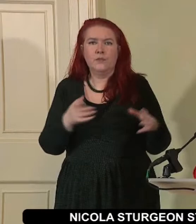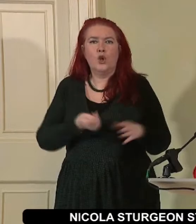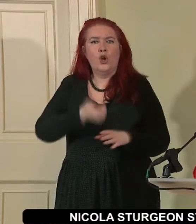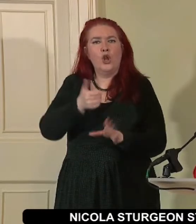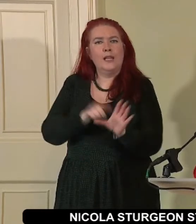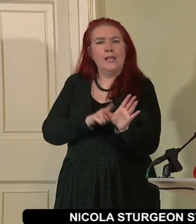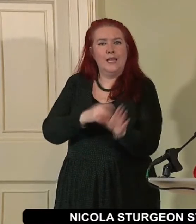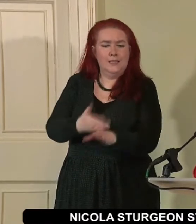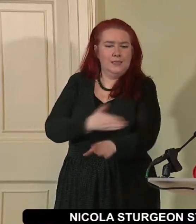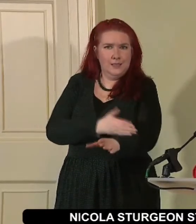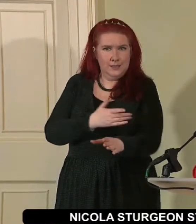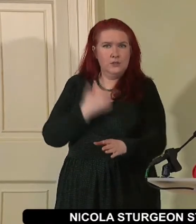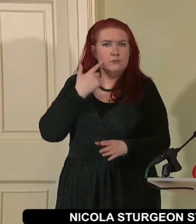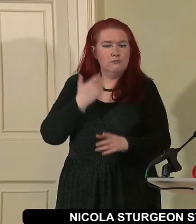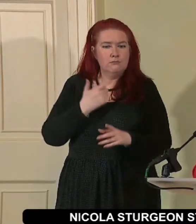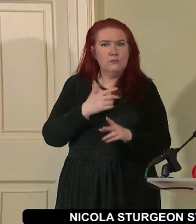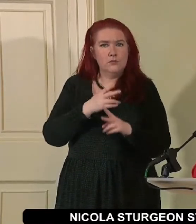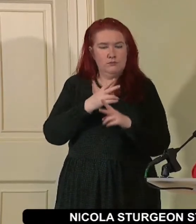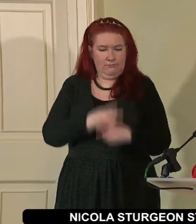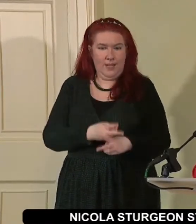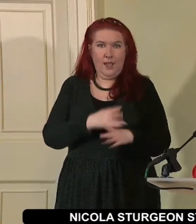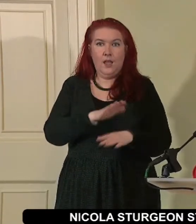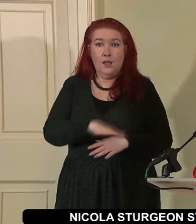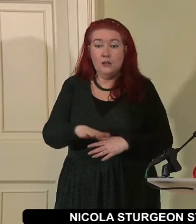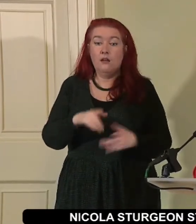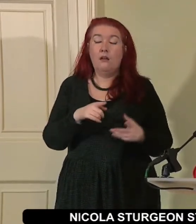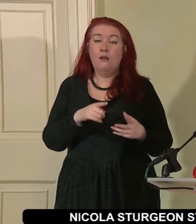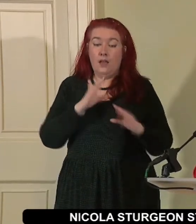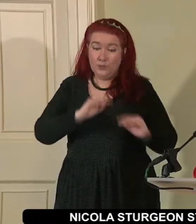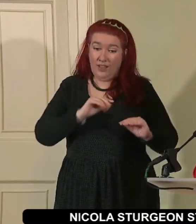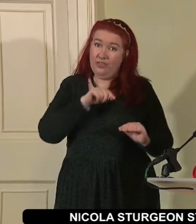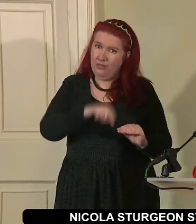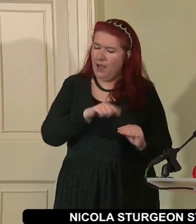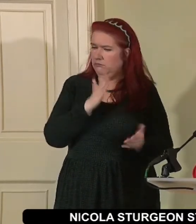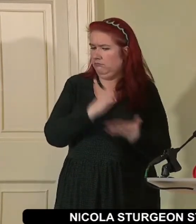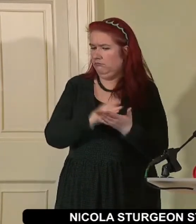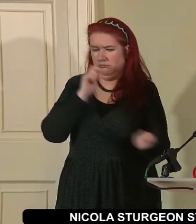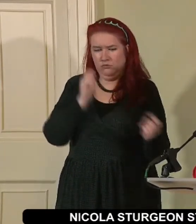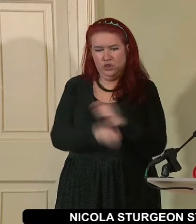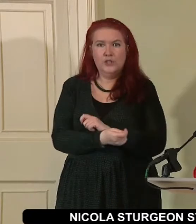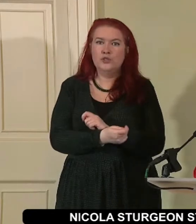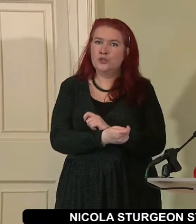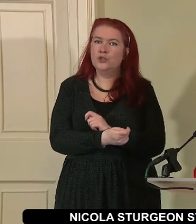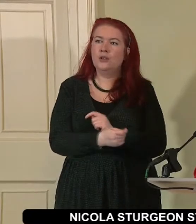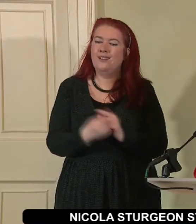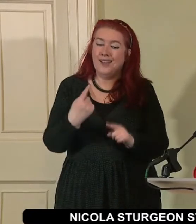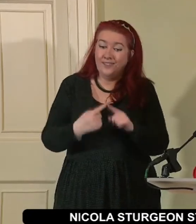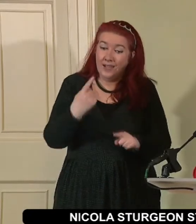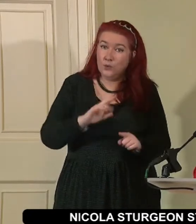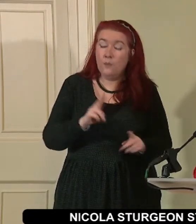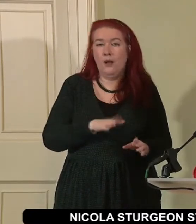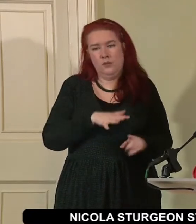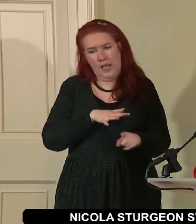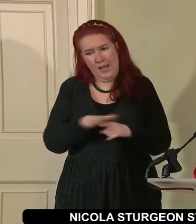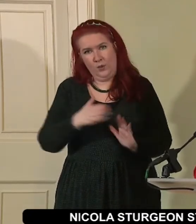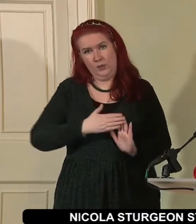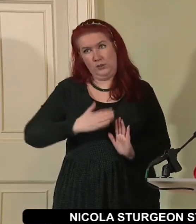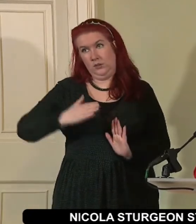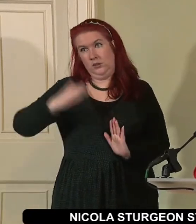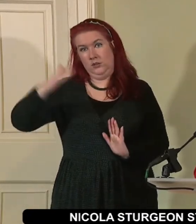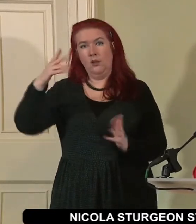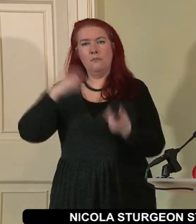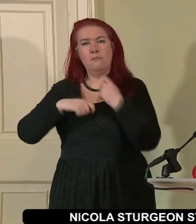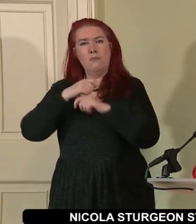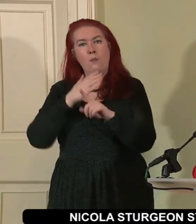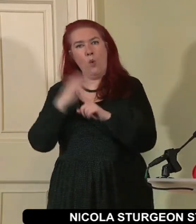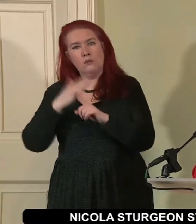years childcare and education, is transformational. Effects won't be seen immediately, but the effects that will have as children go through the